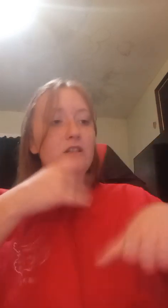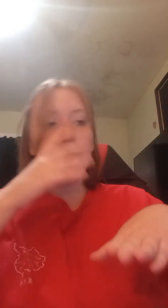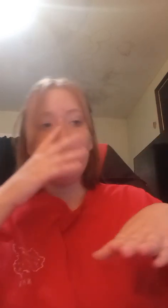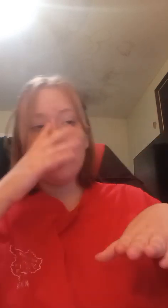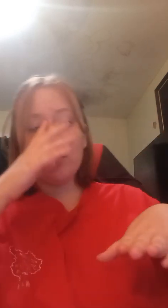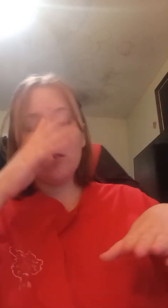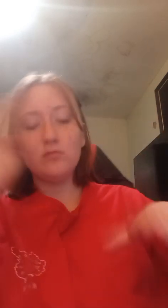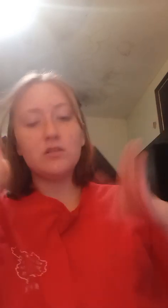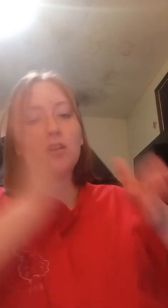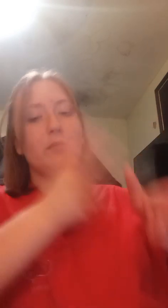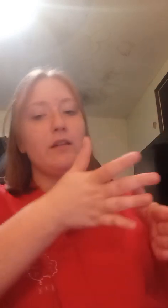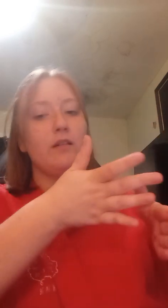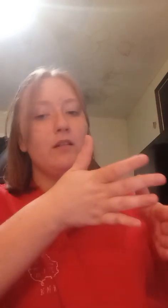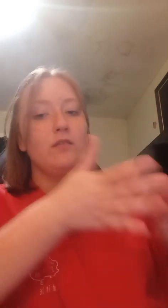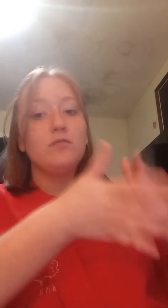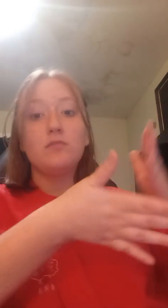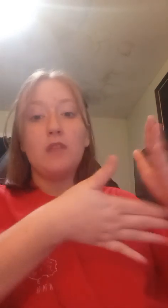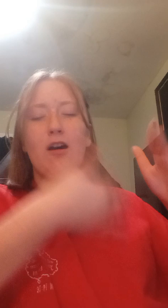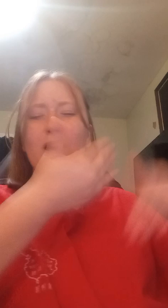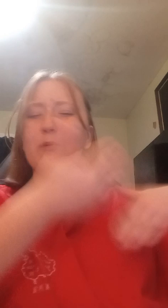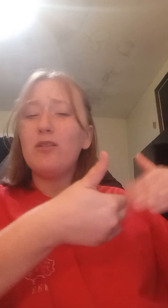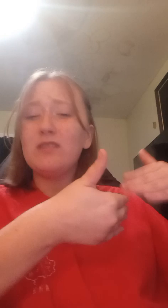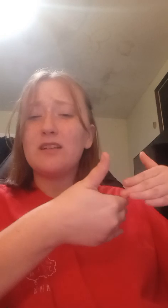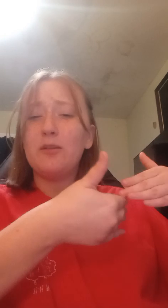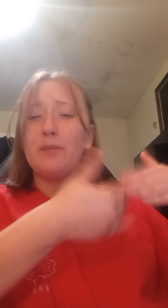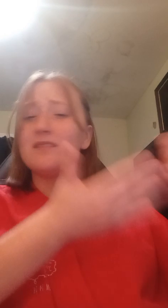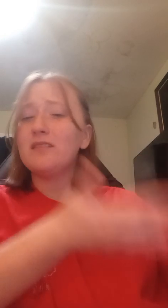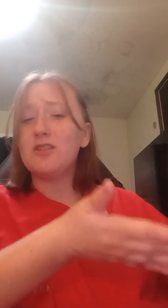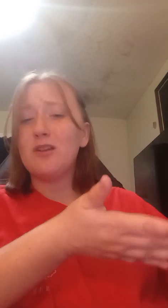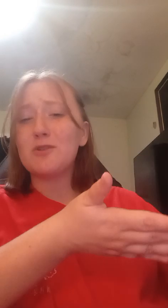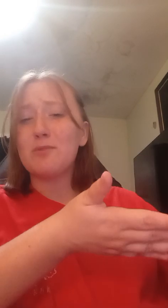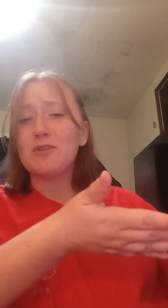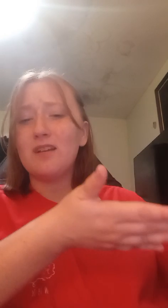which determine how high we are on the scale basically determines our personality.